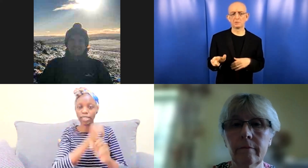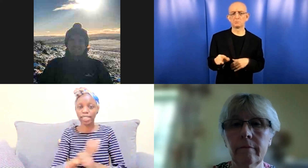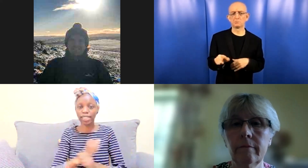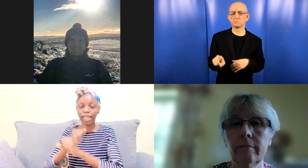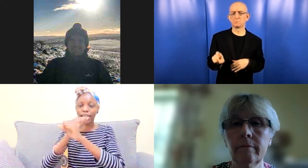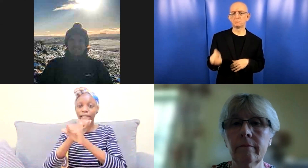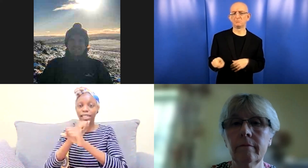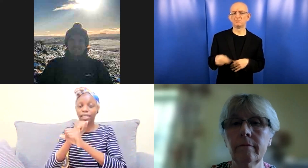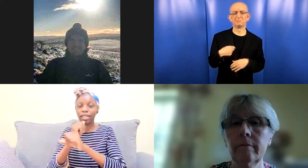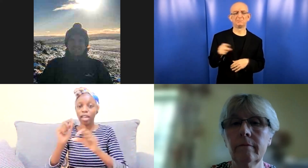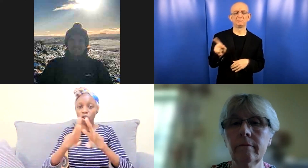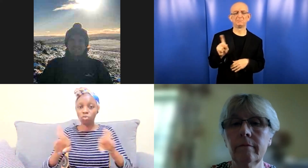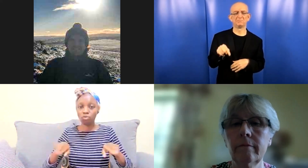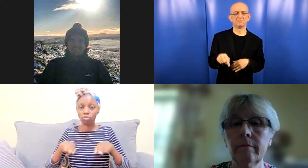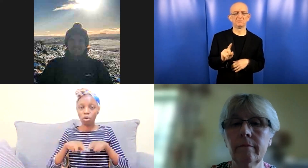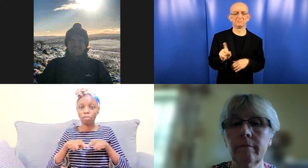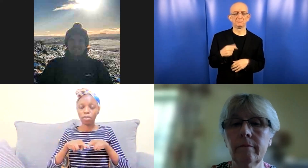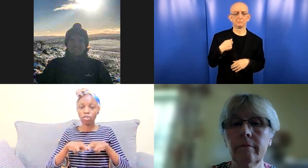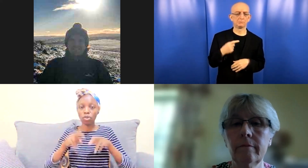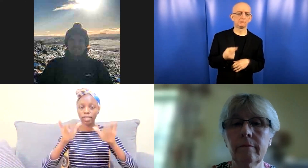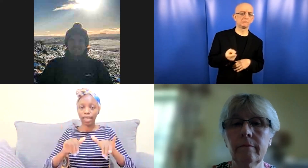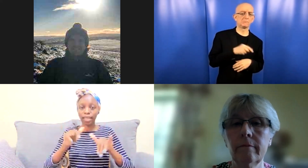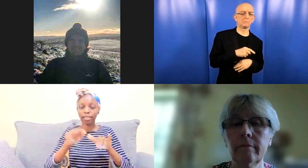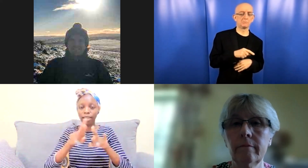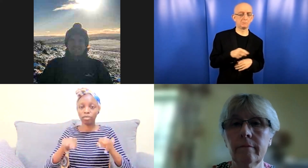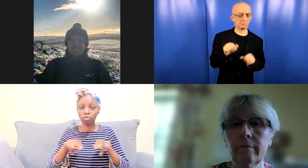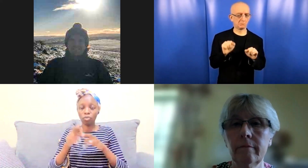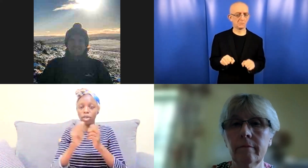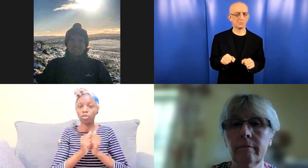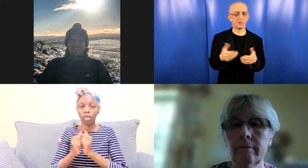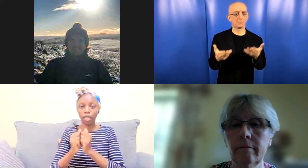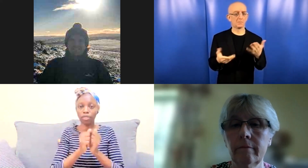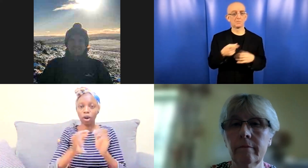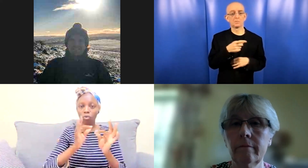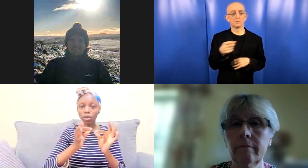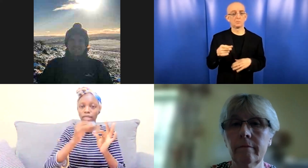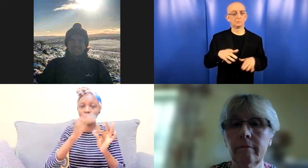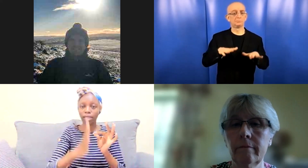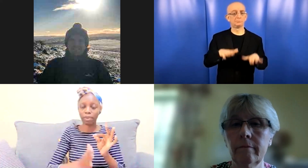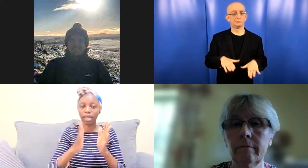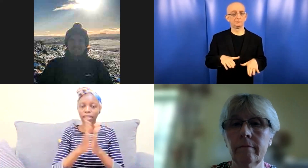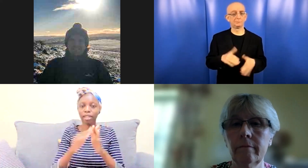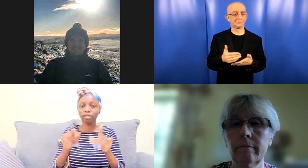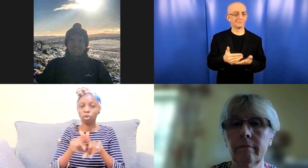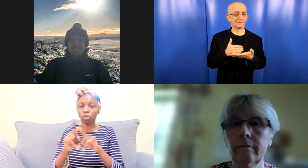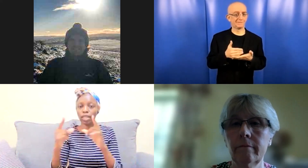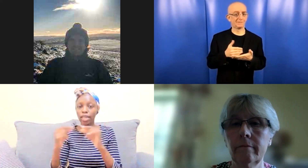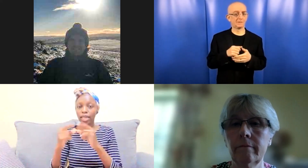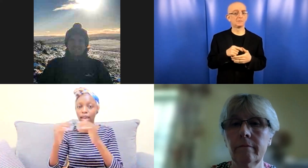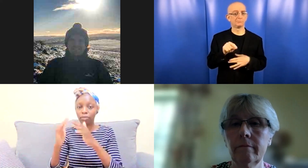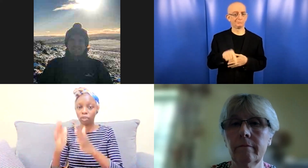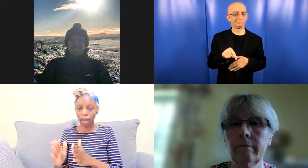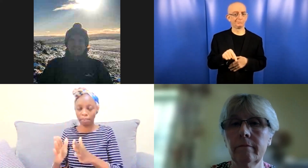room, you will stay in the plenary together with our interpreters and captioner.